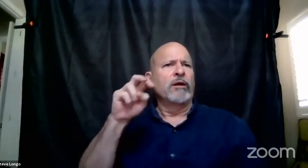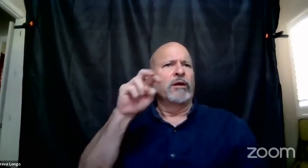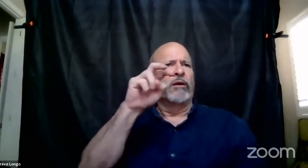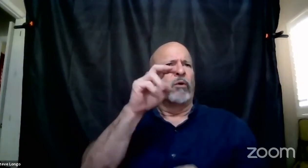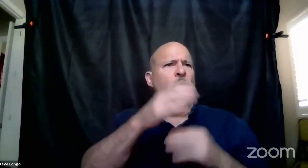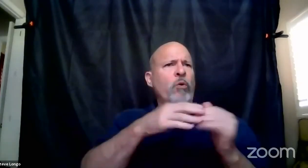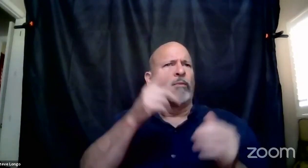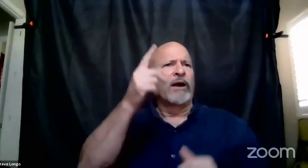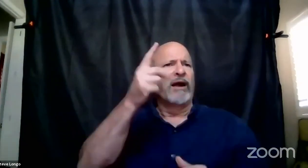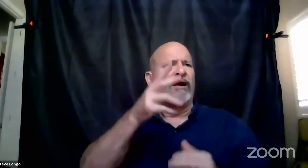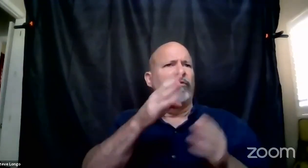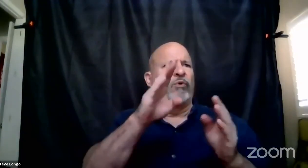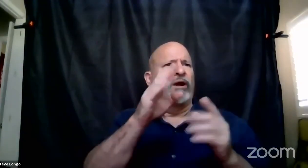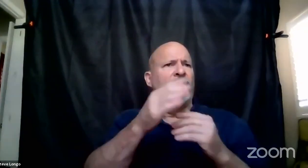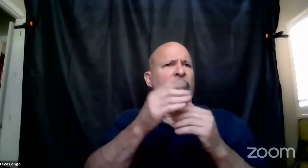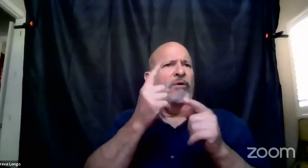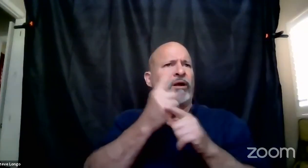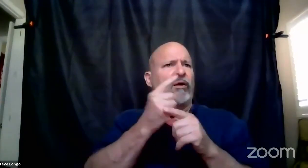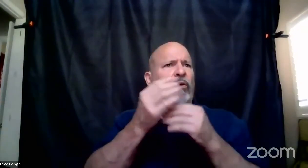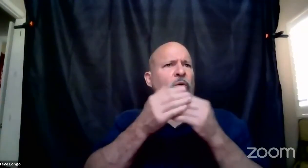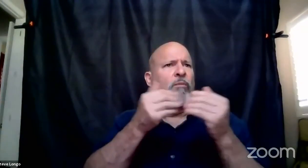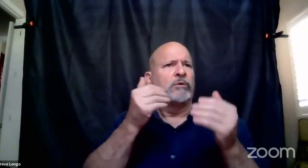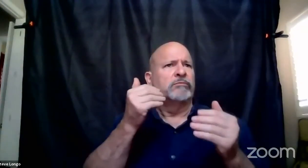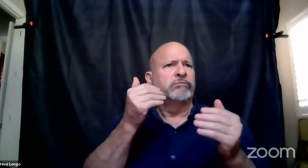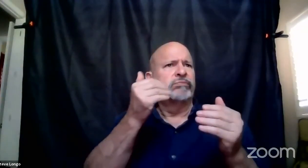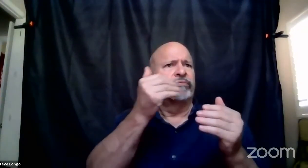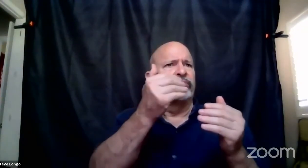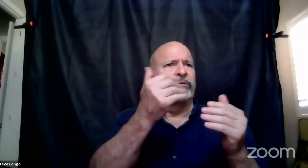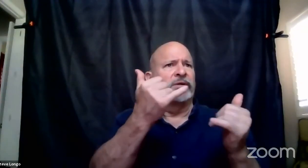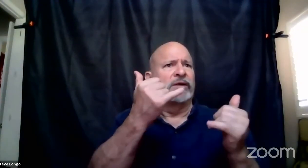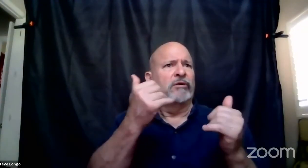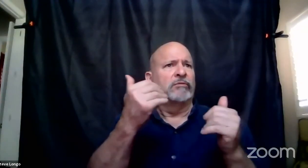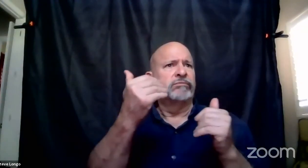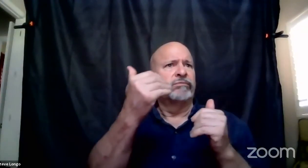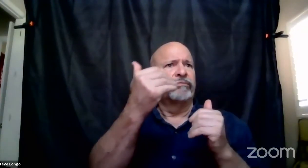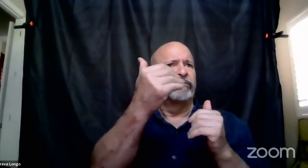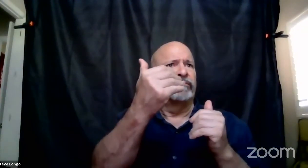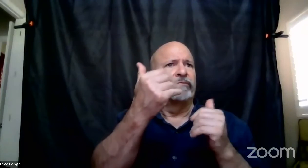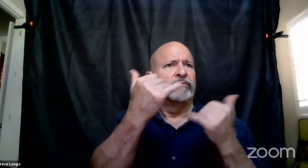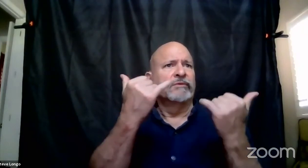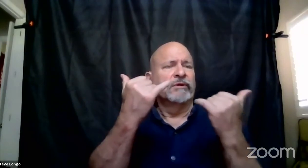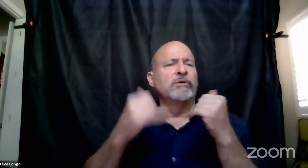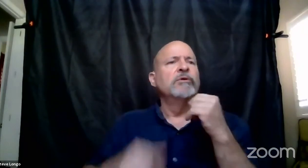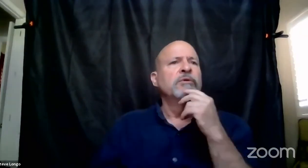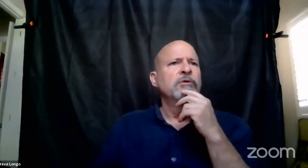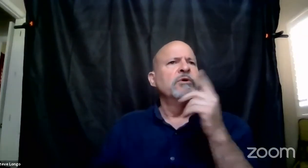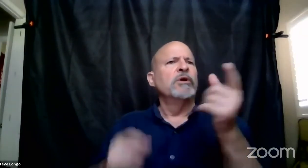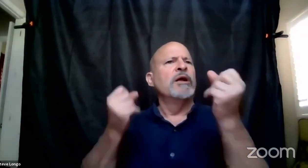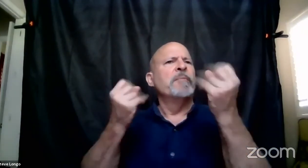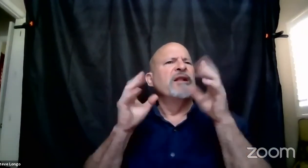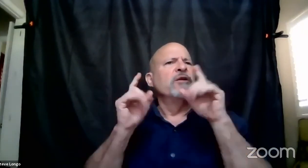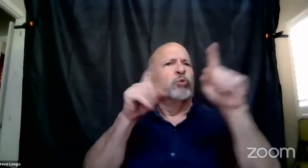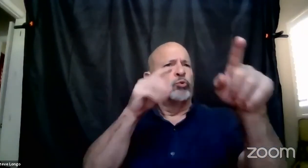Yes, sorry, August 8th. They've already traveled halfway through looking at the